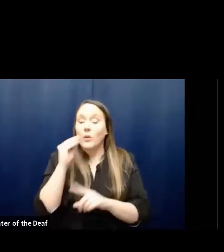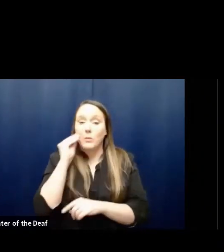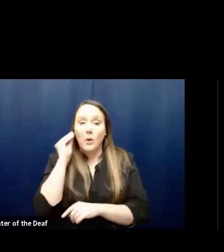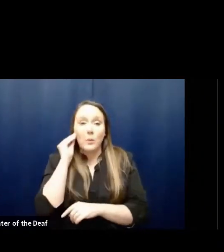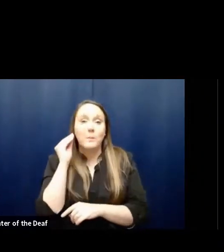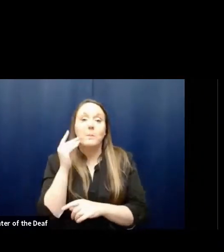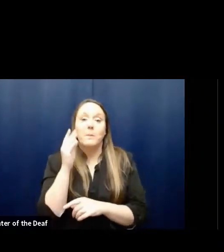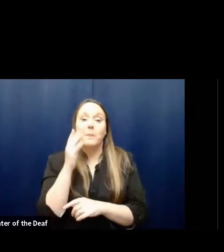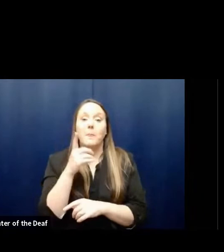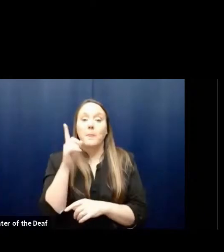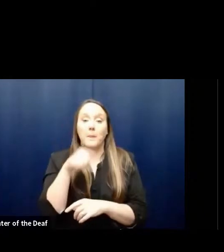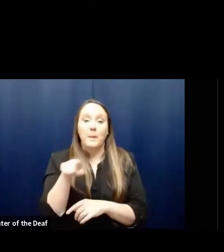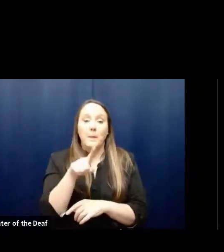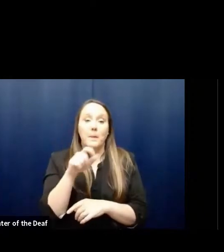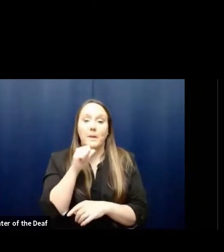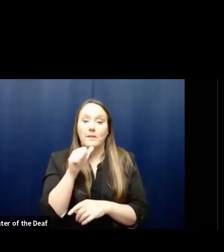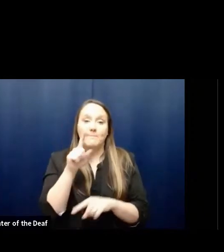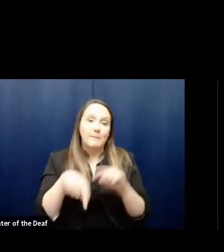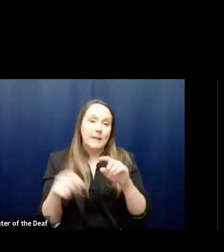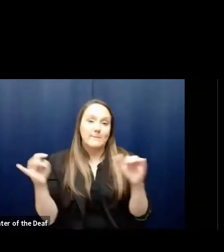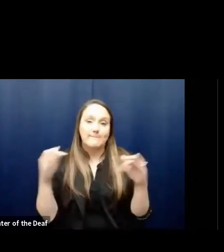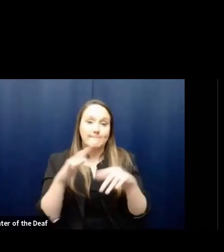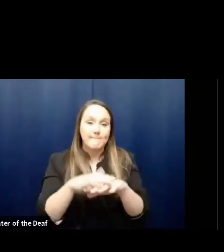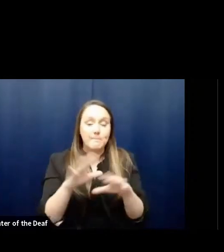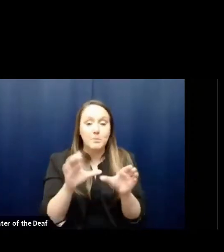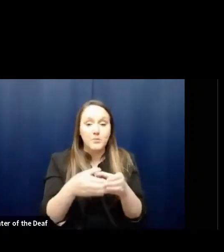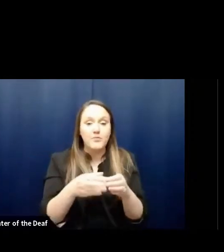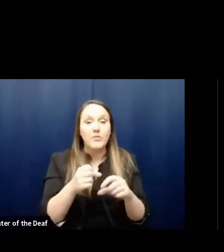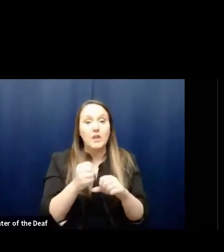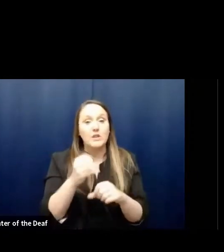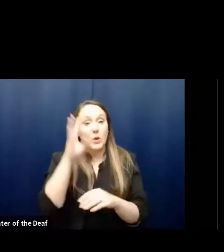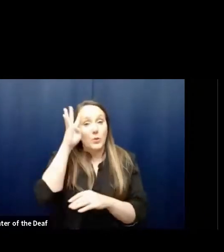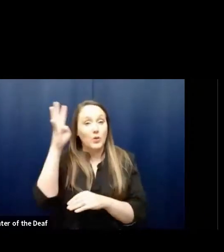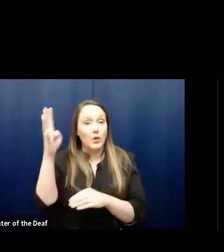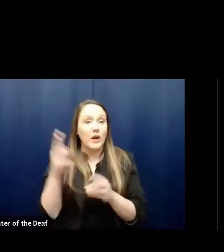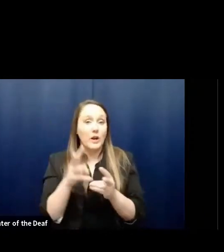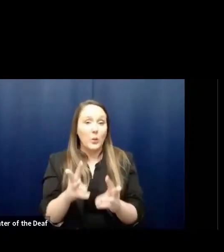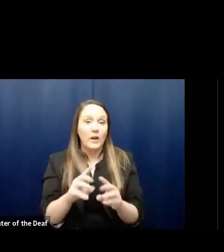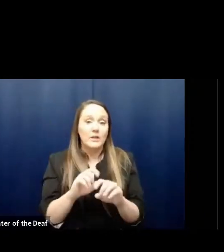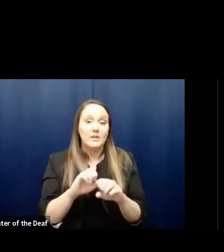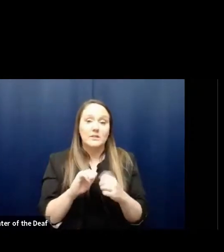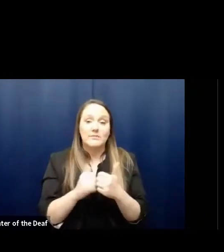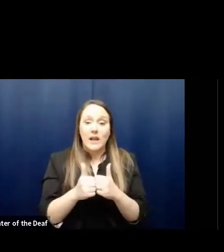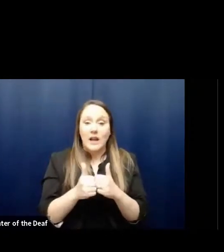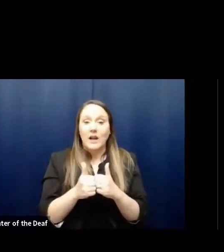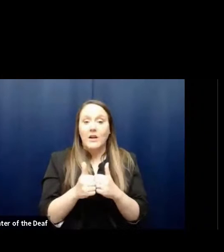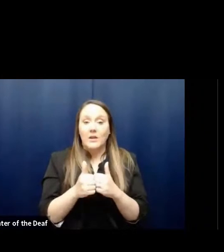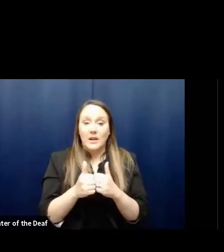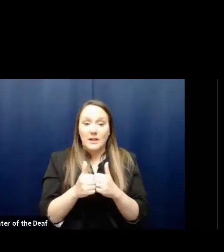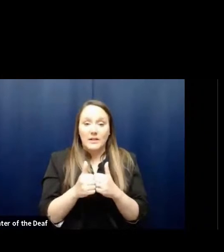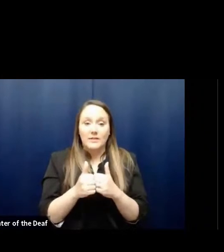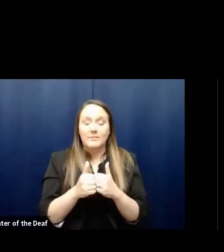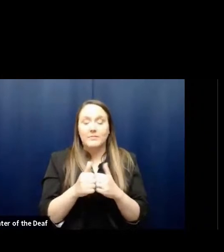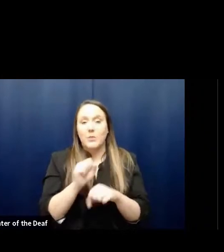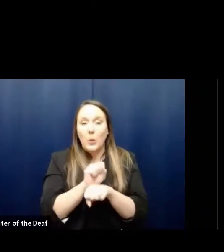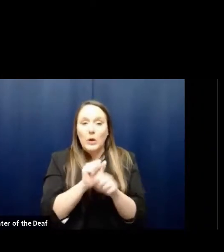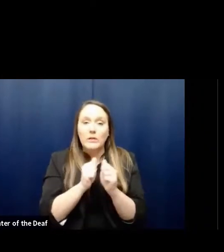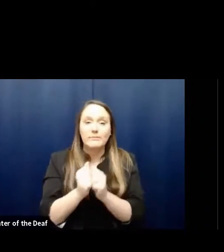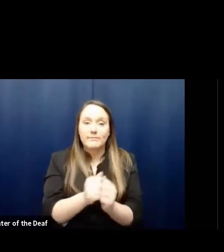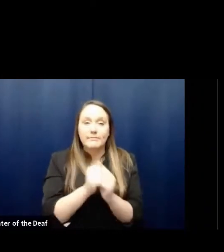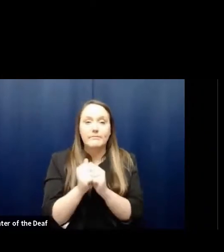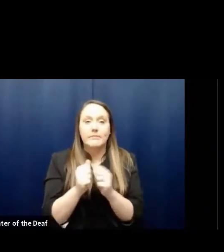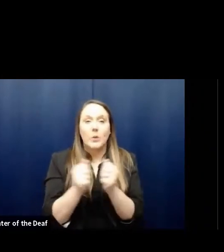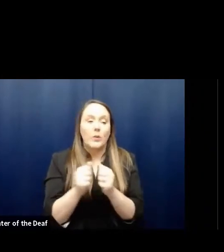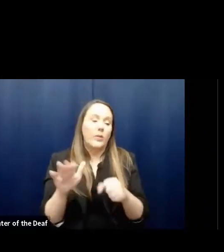be bringing them into the auditorium. So we're having to be creative to get that camaraderie back with our